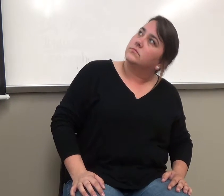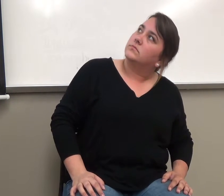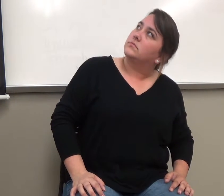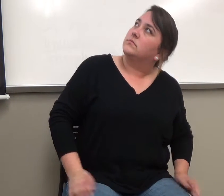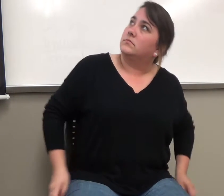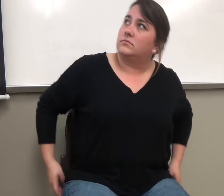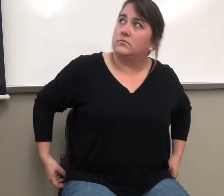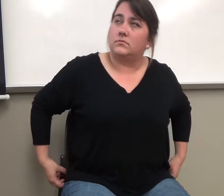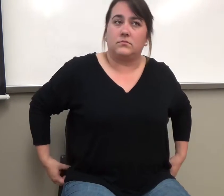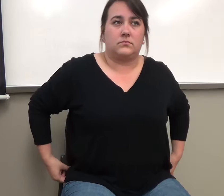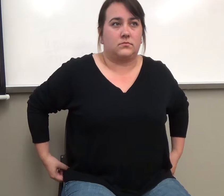talks about